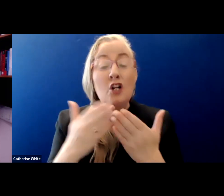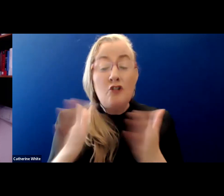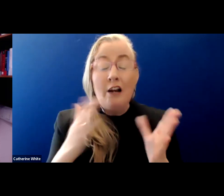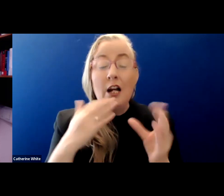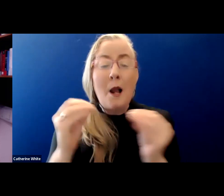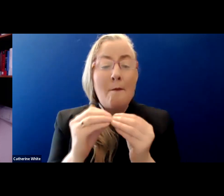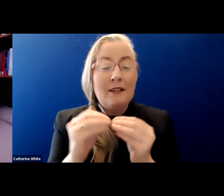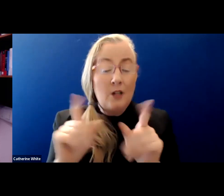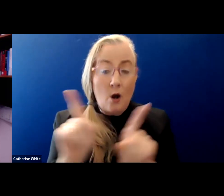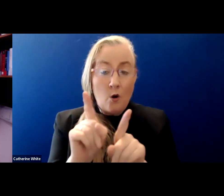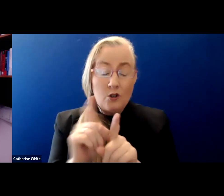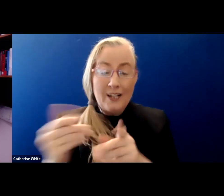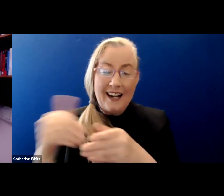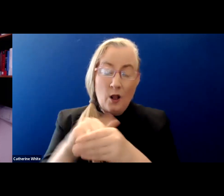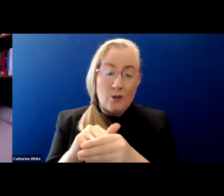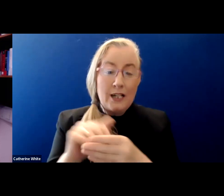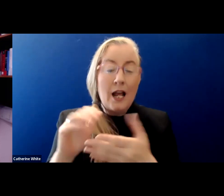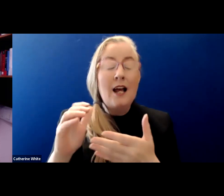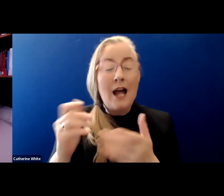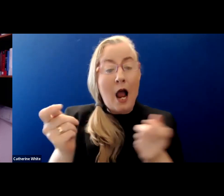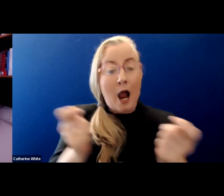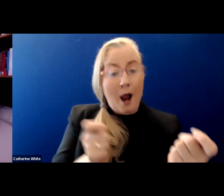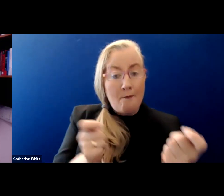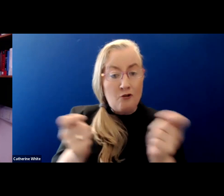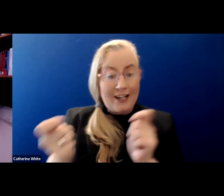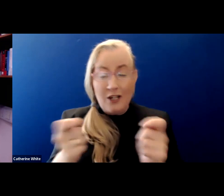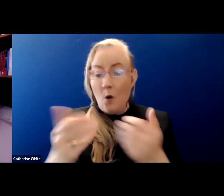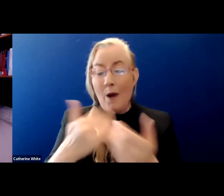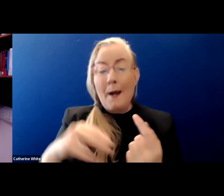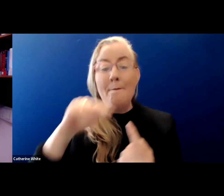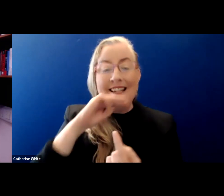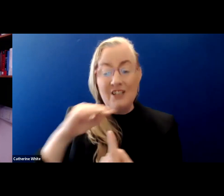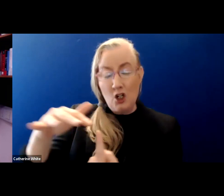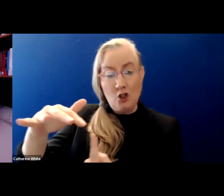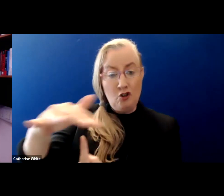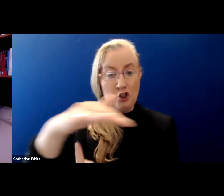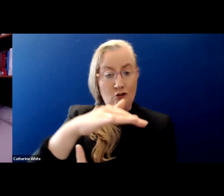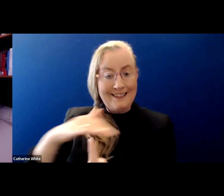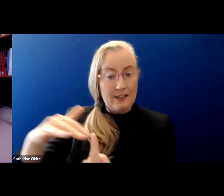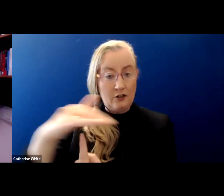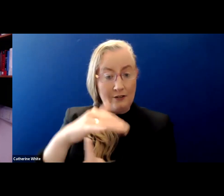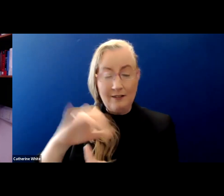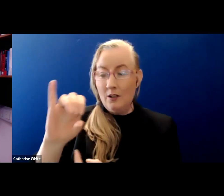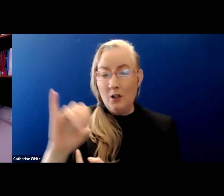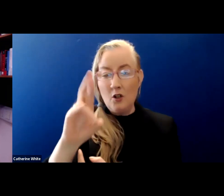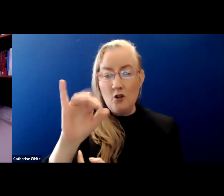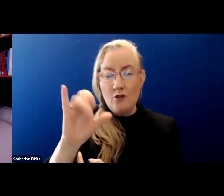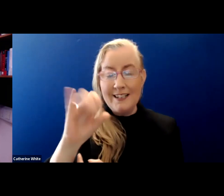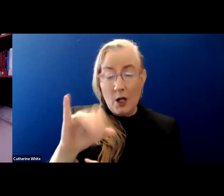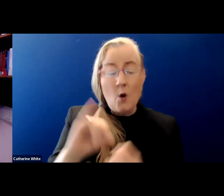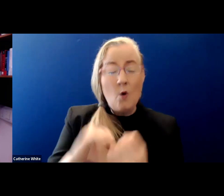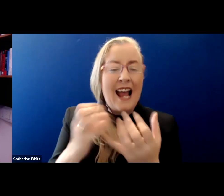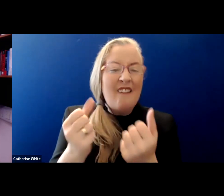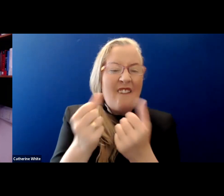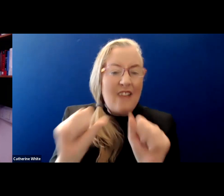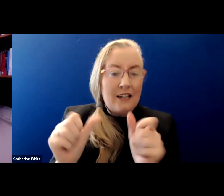an elaboration of the committee's understanding of jurisdiction that goes beyond situations of effective control of